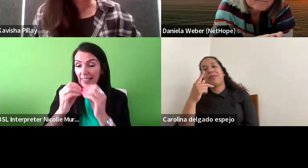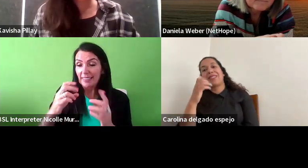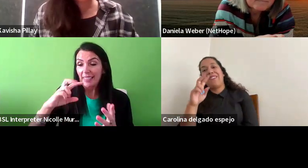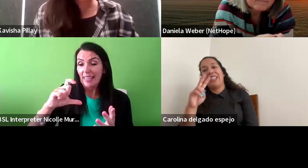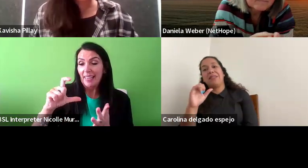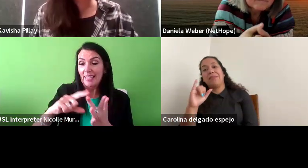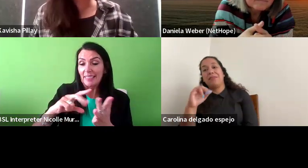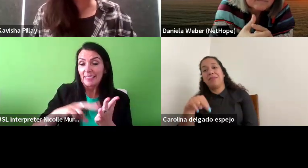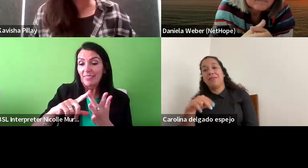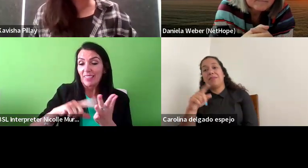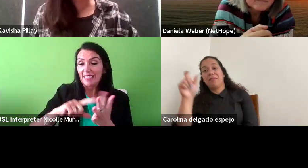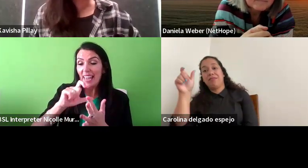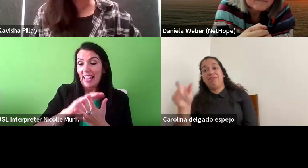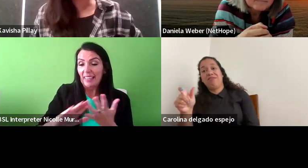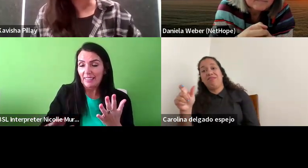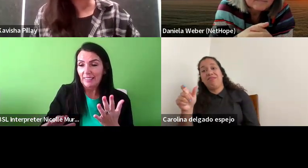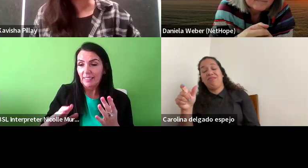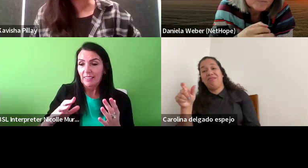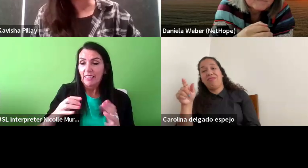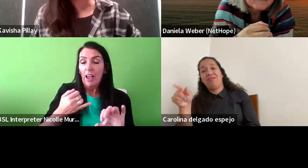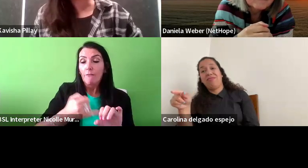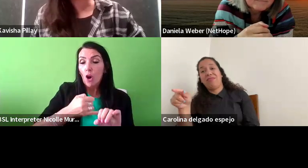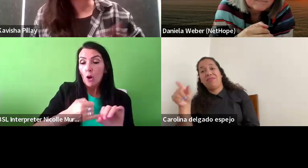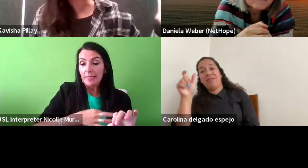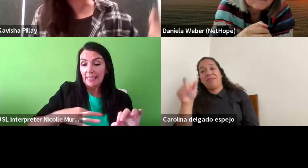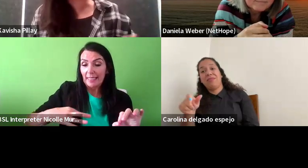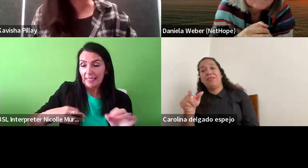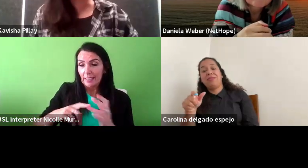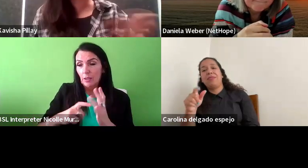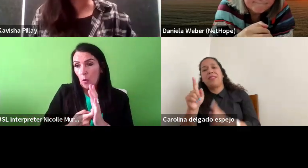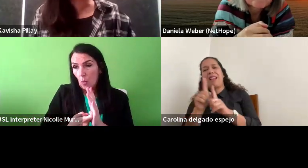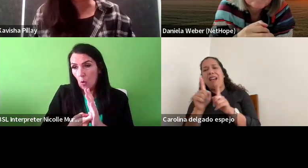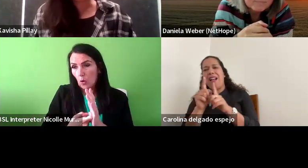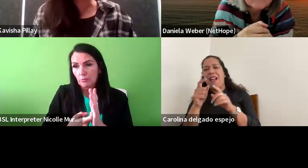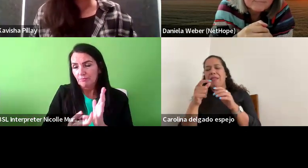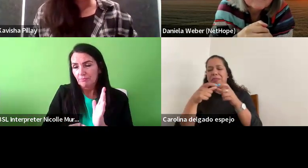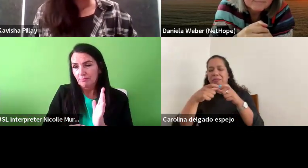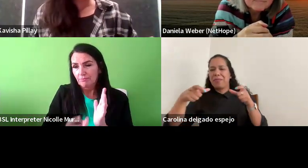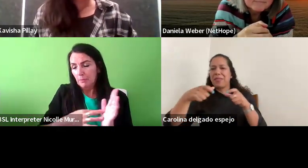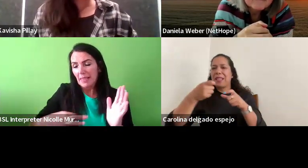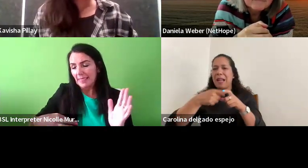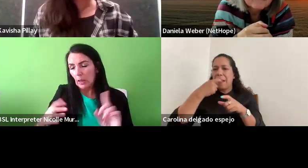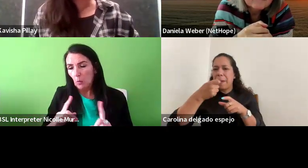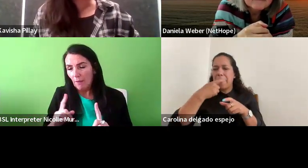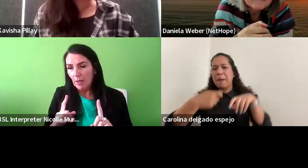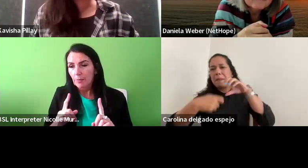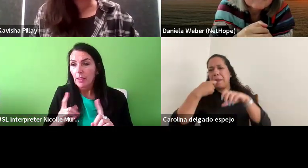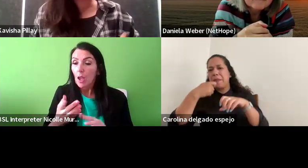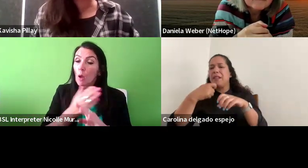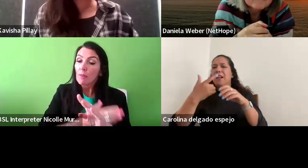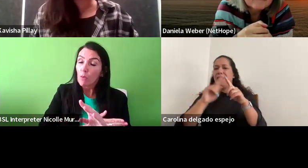in the pharmaceutical industry or in the vehicle industry, whatever it may be, before you put it